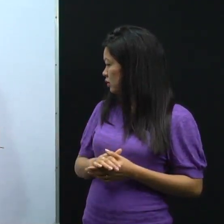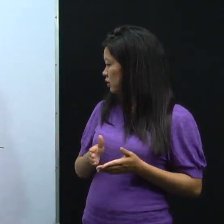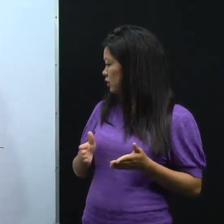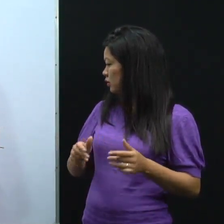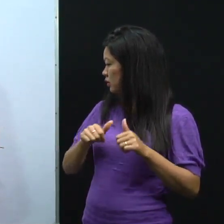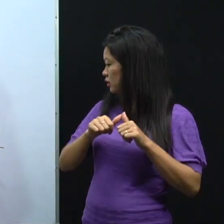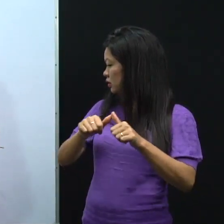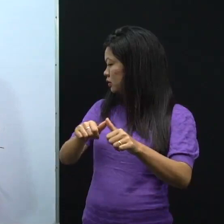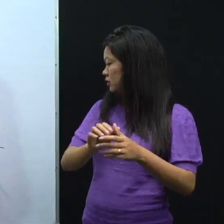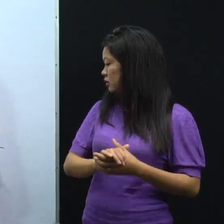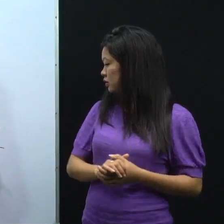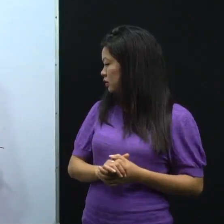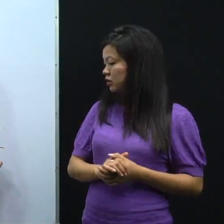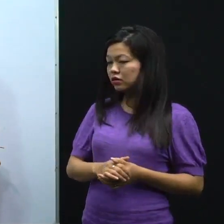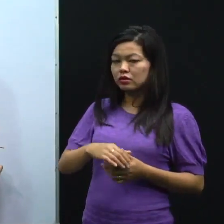get